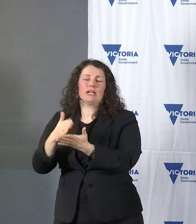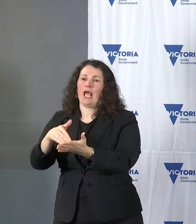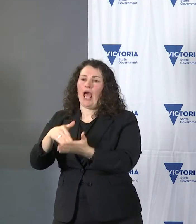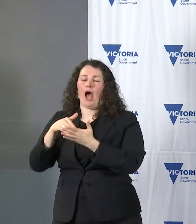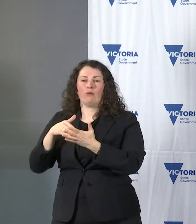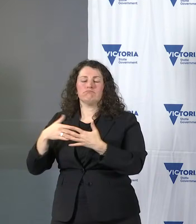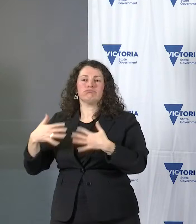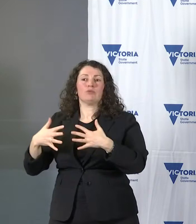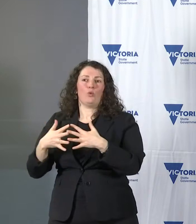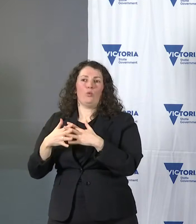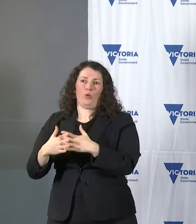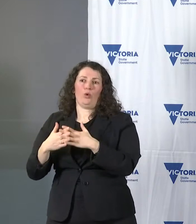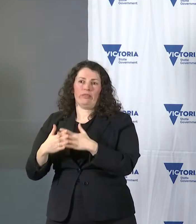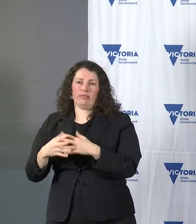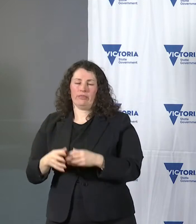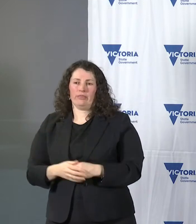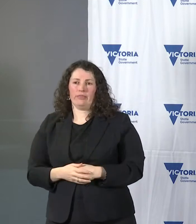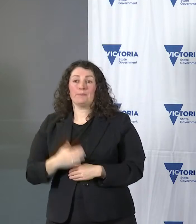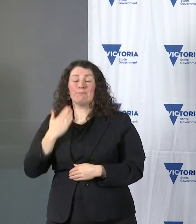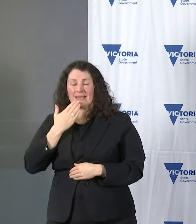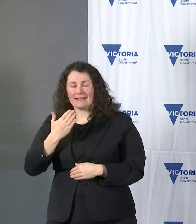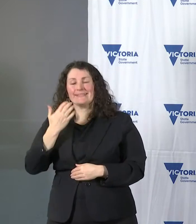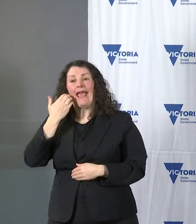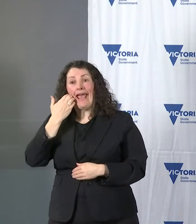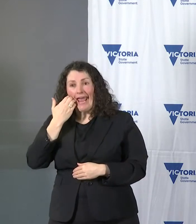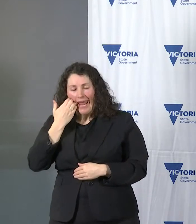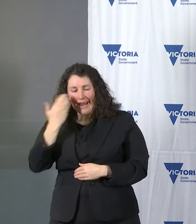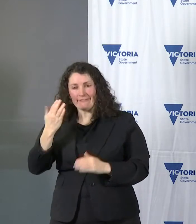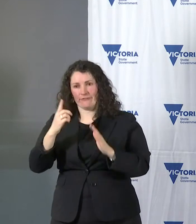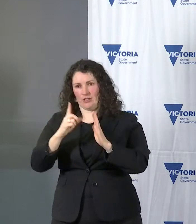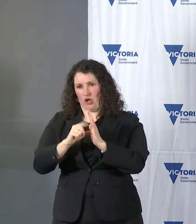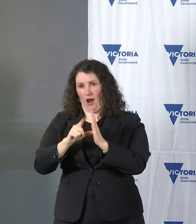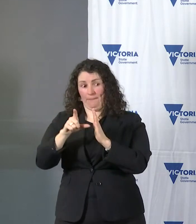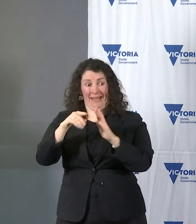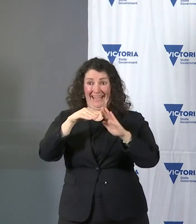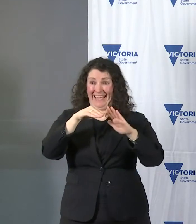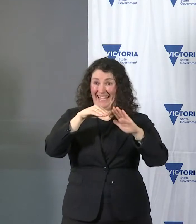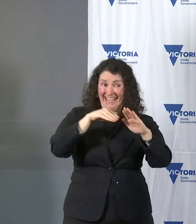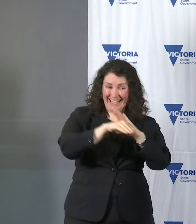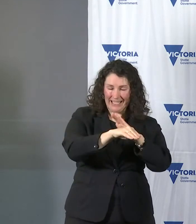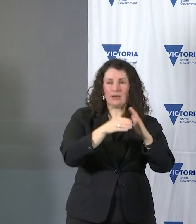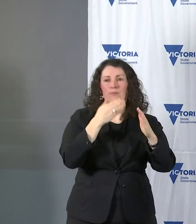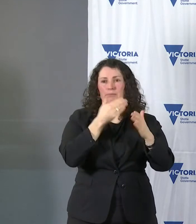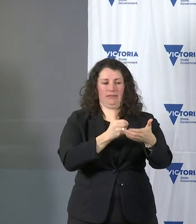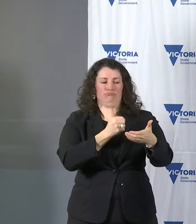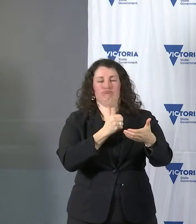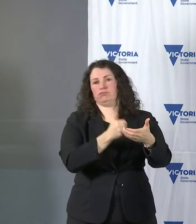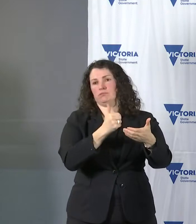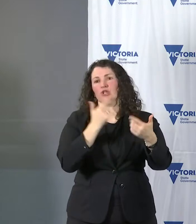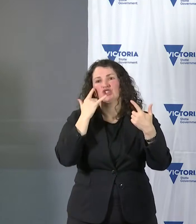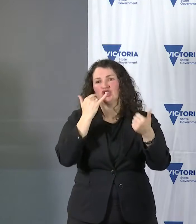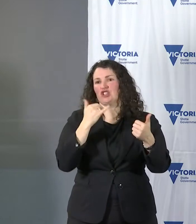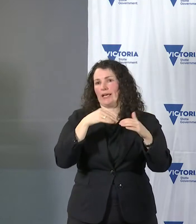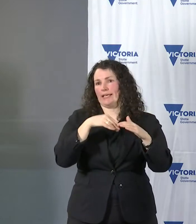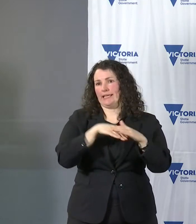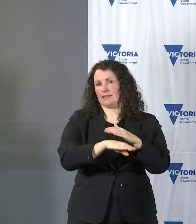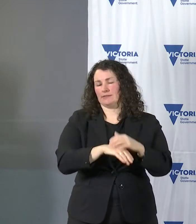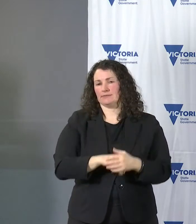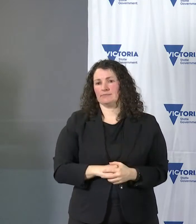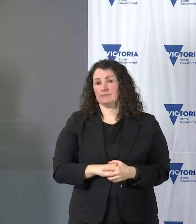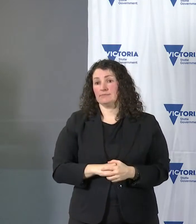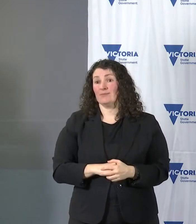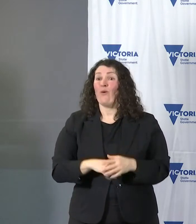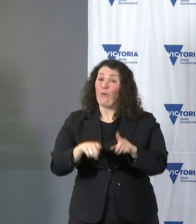message: check in everywhere, every time, and of course, please get vaccinated when the opportunity